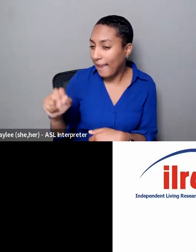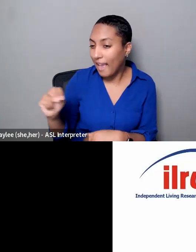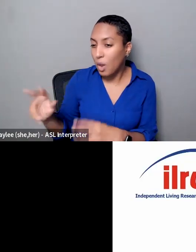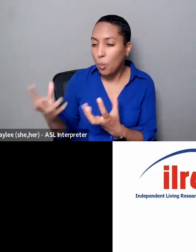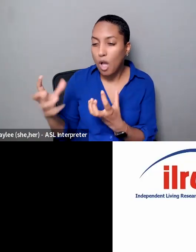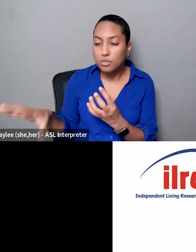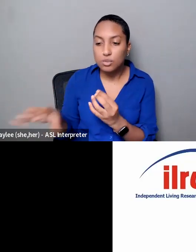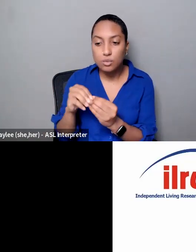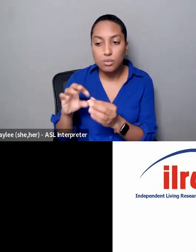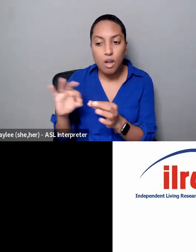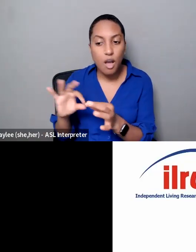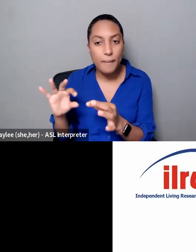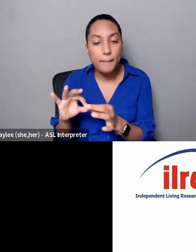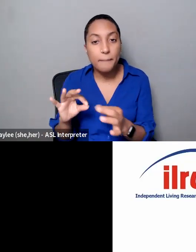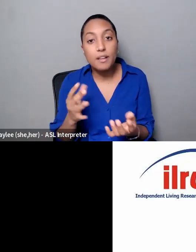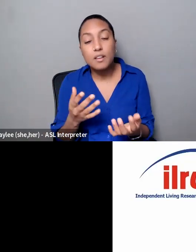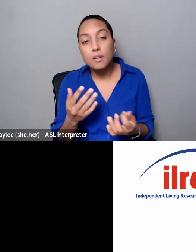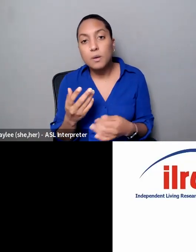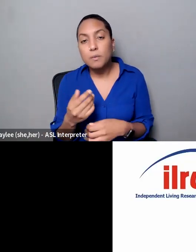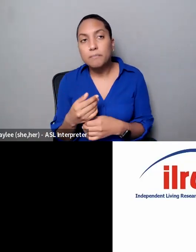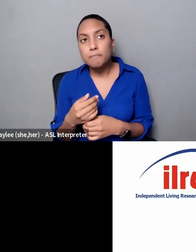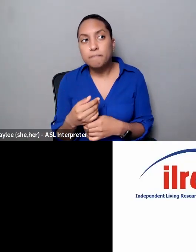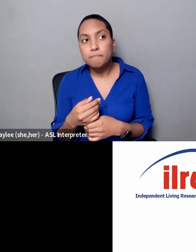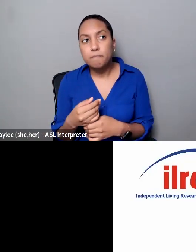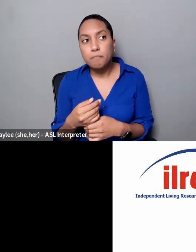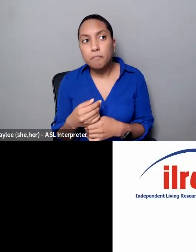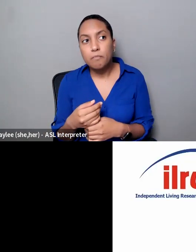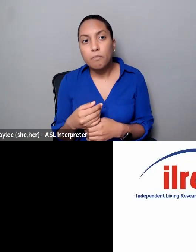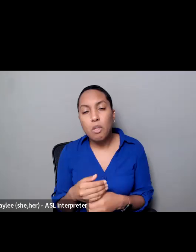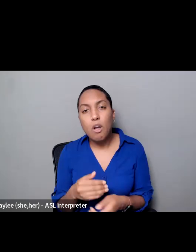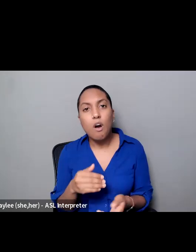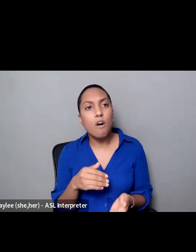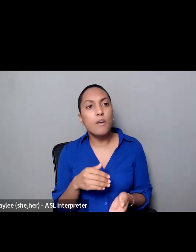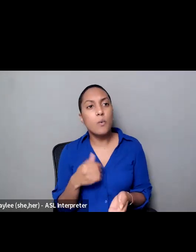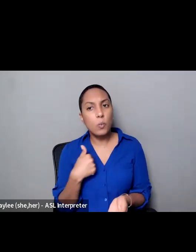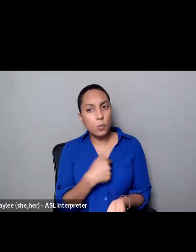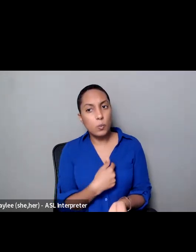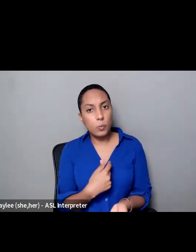of what we see today when centers are